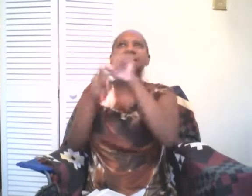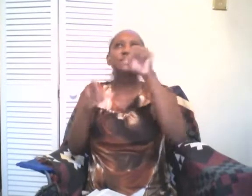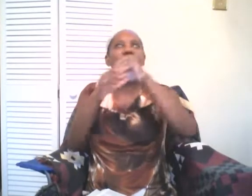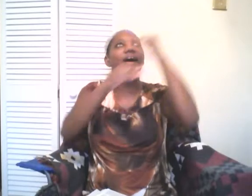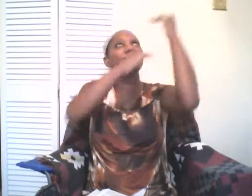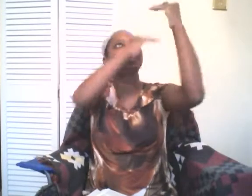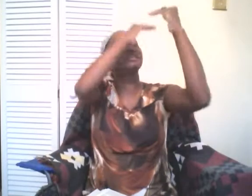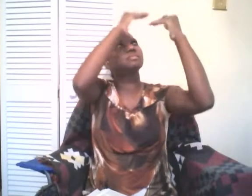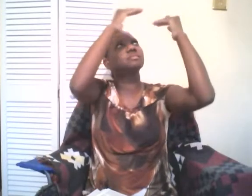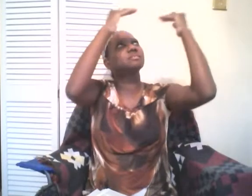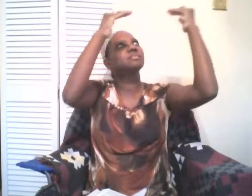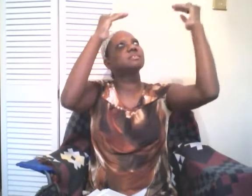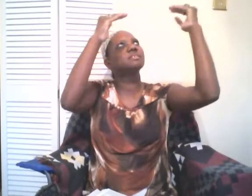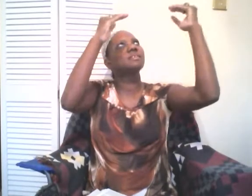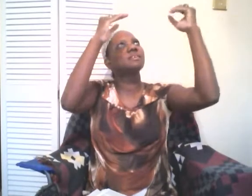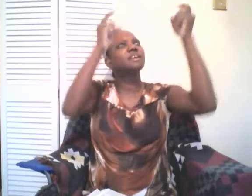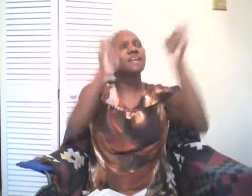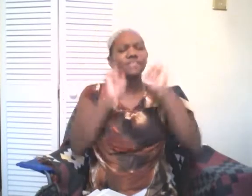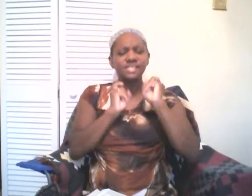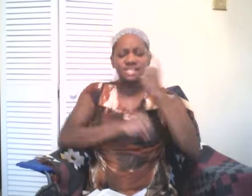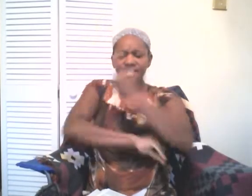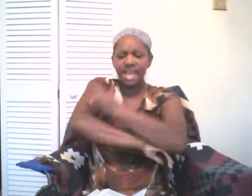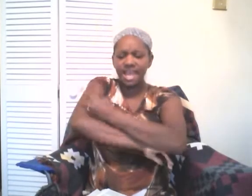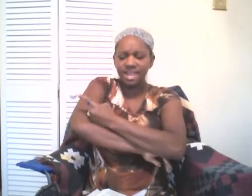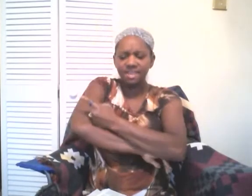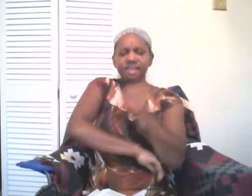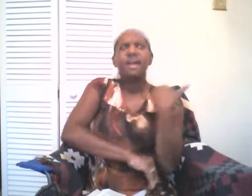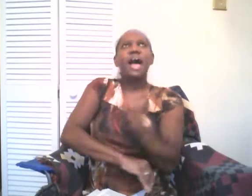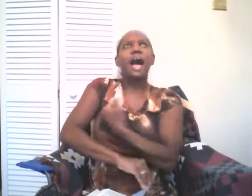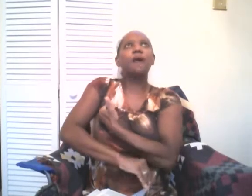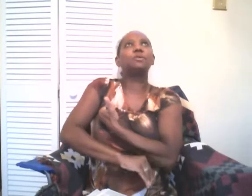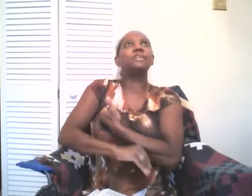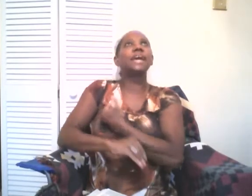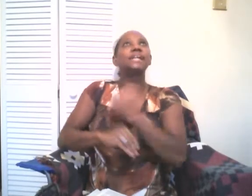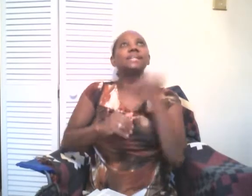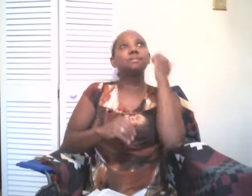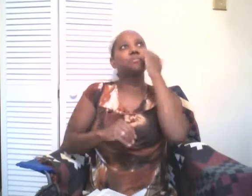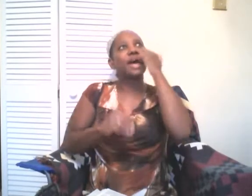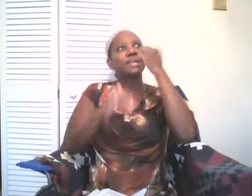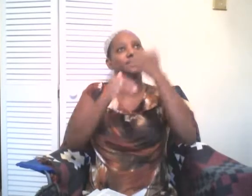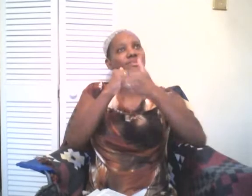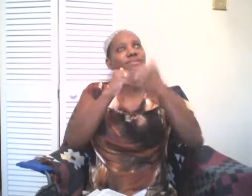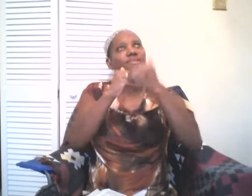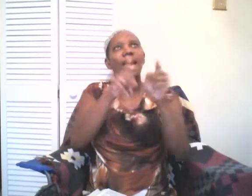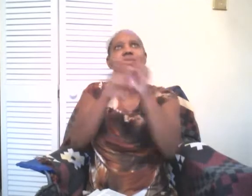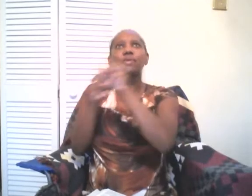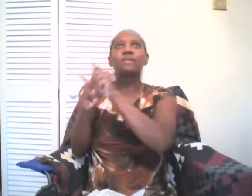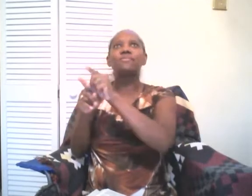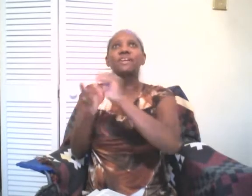is in heaven. Give us this day our daily bread as we forgive